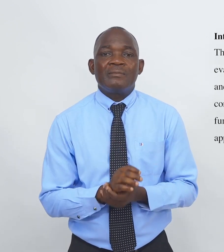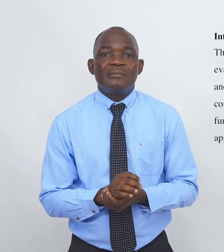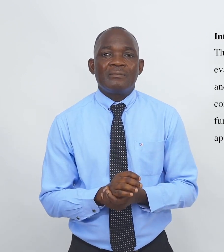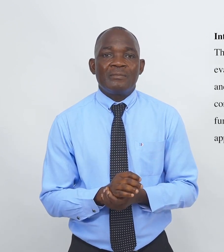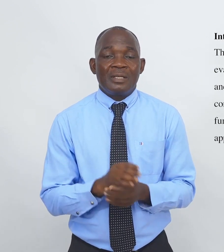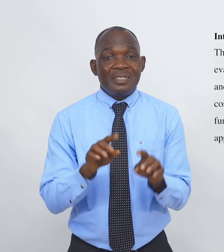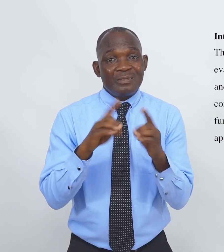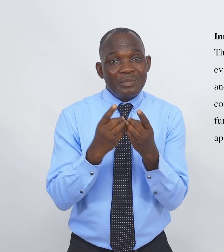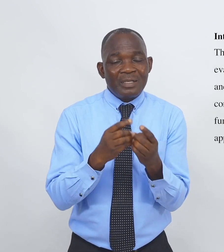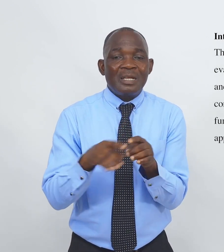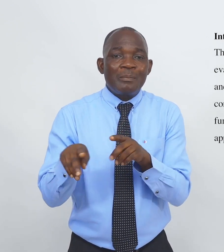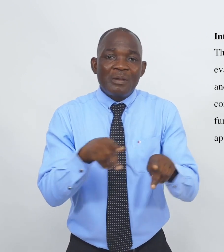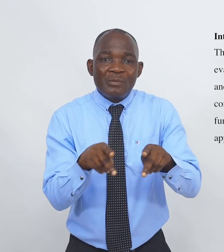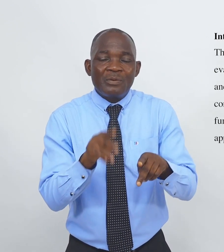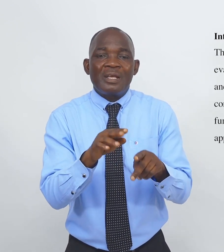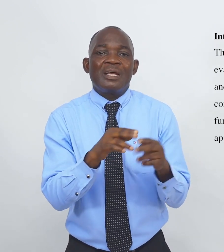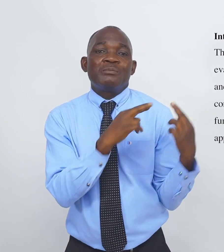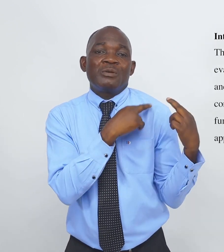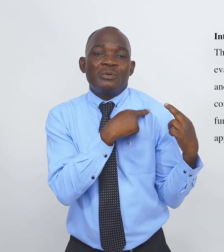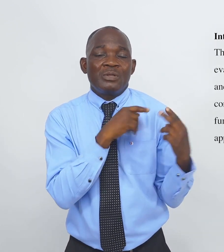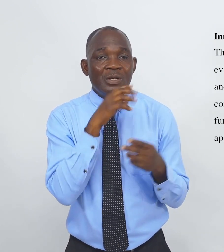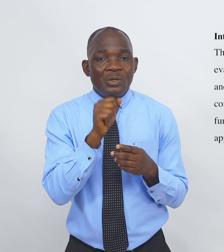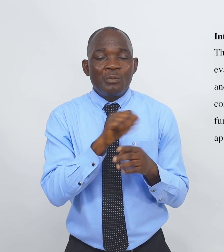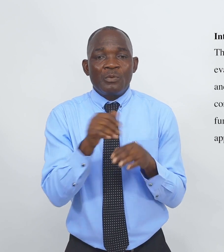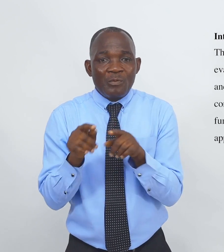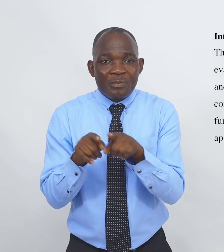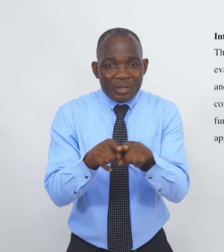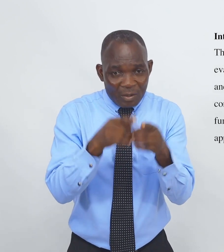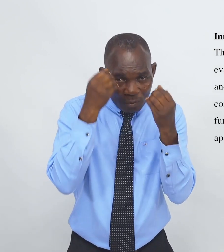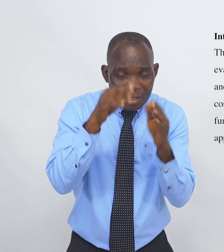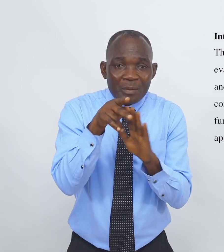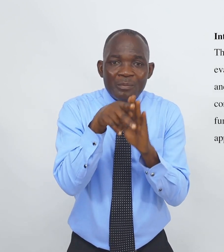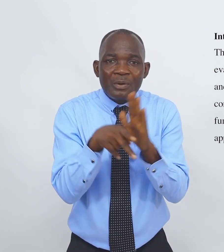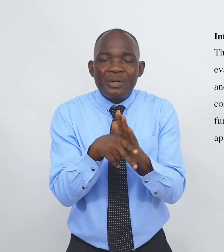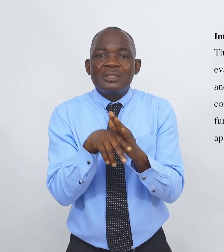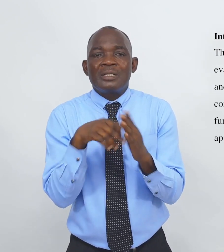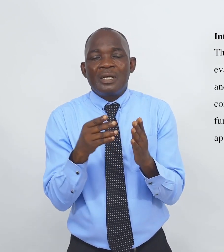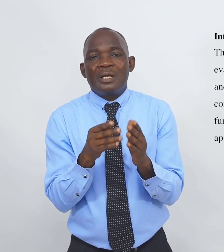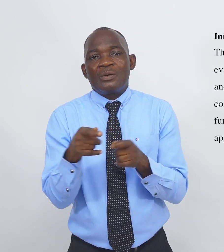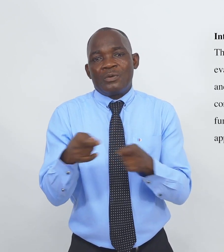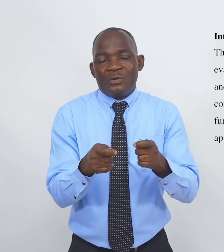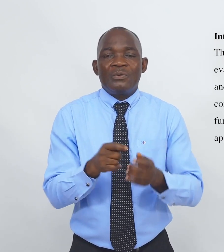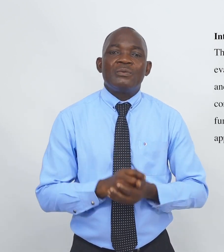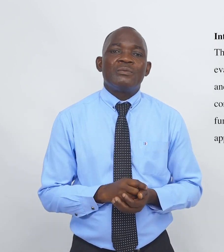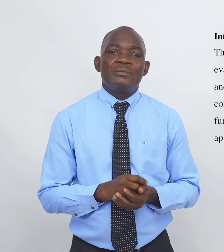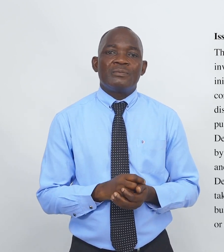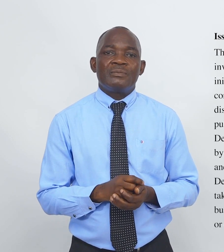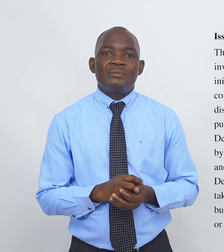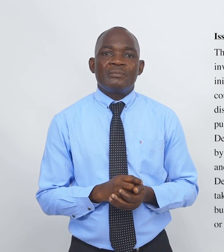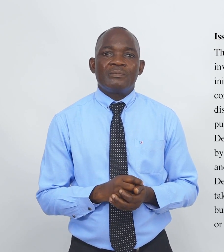The unit performs this function to ensure compliance with policies and applicable regulations.